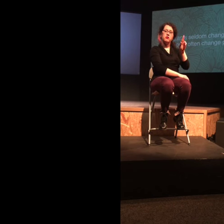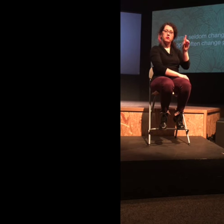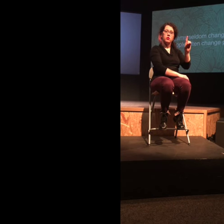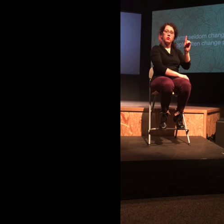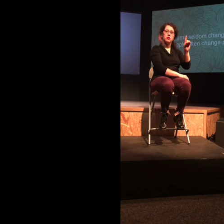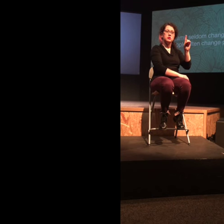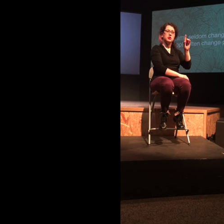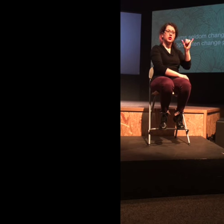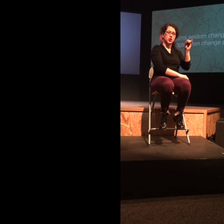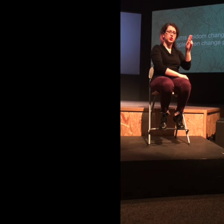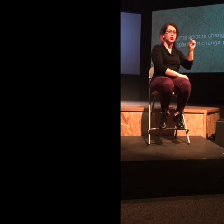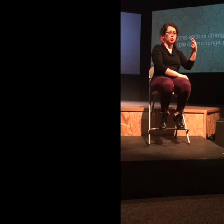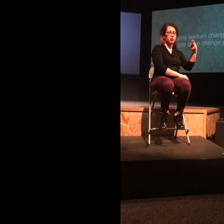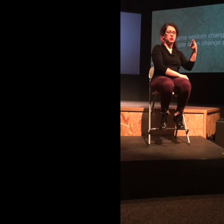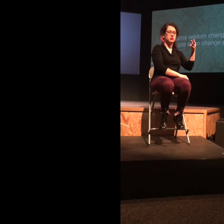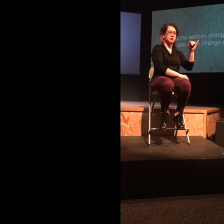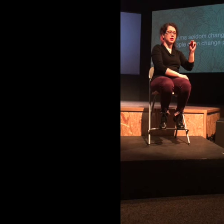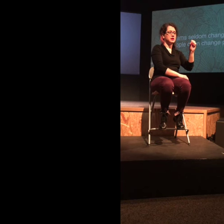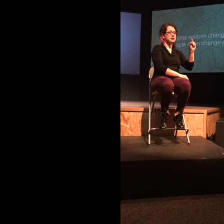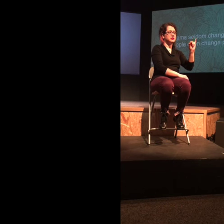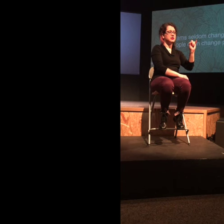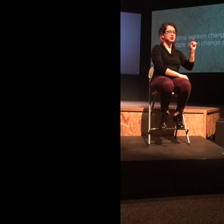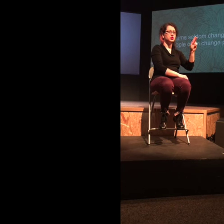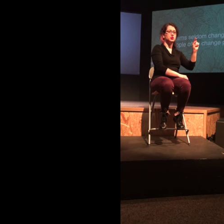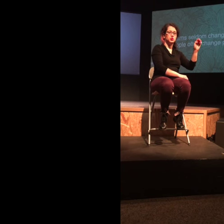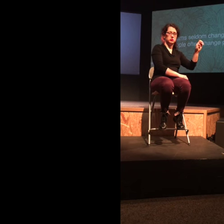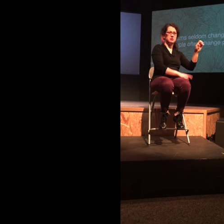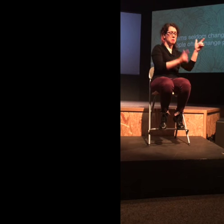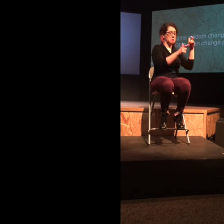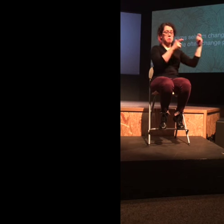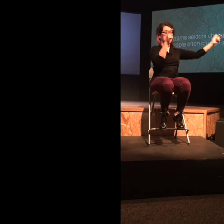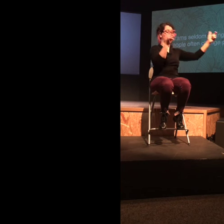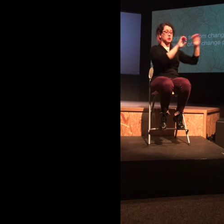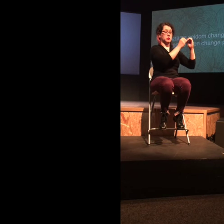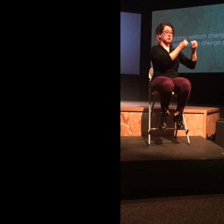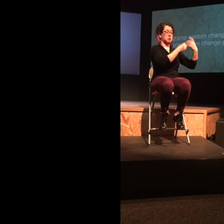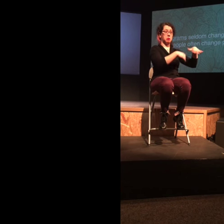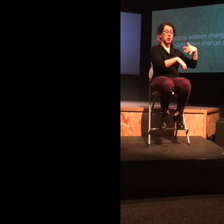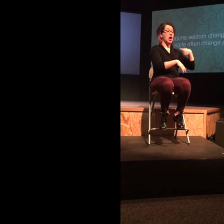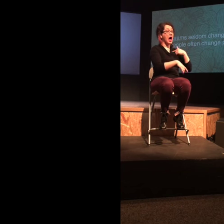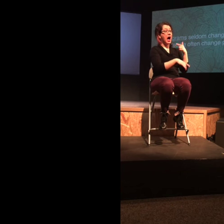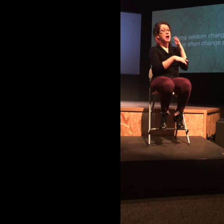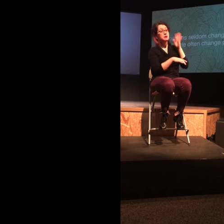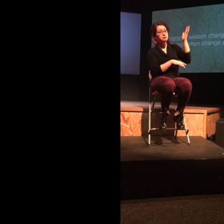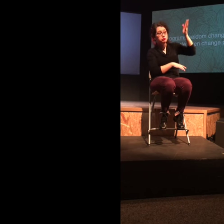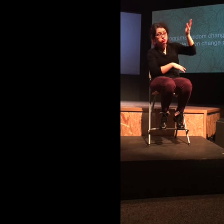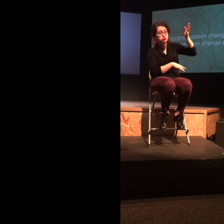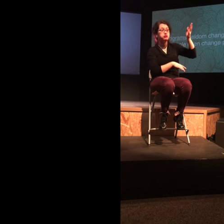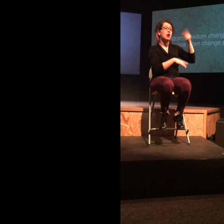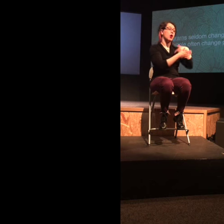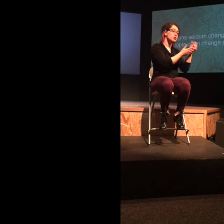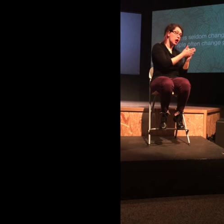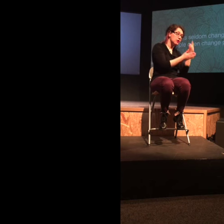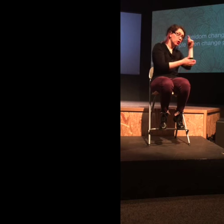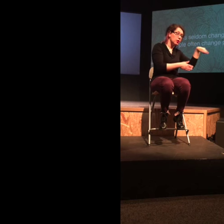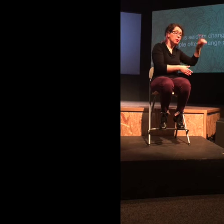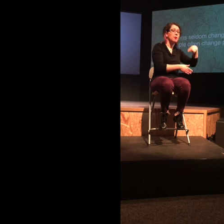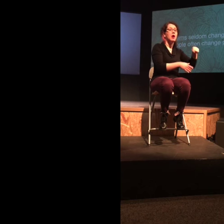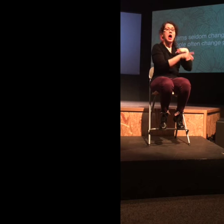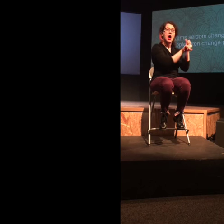largest seminary in the world. And so I speak for them, and I write for them, I travel for them, and I work with them